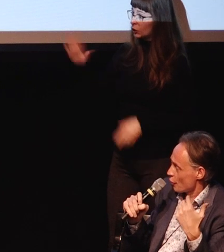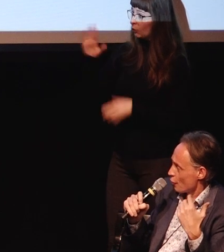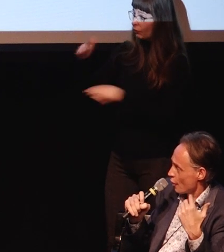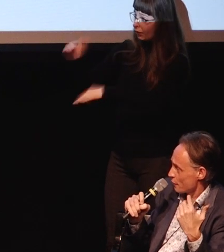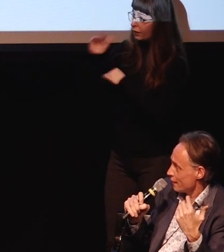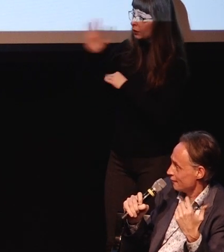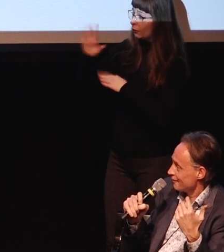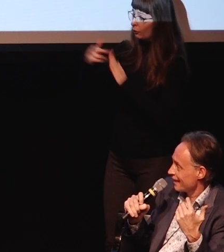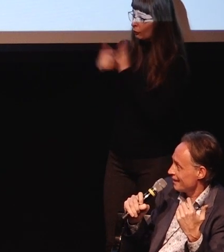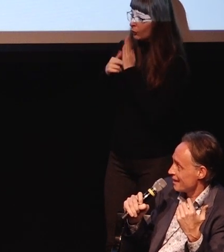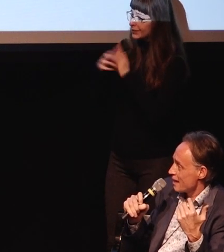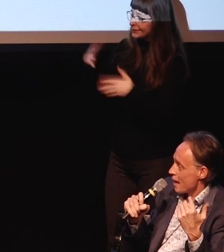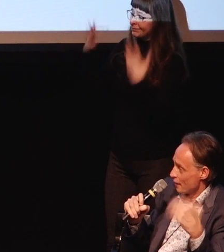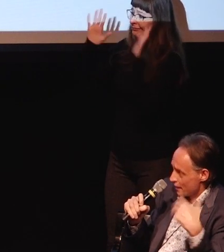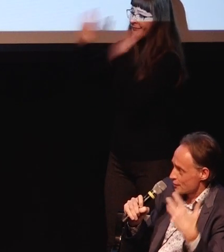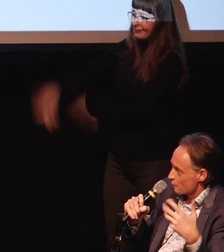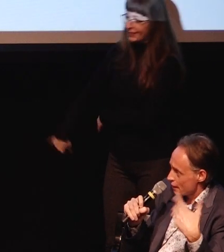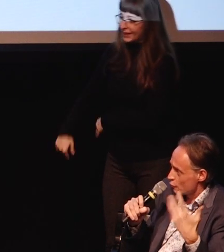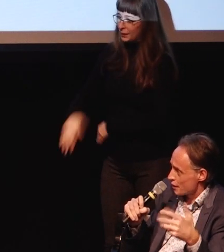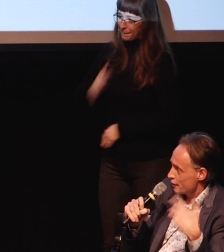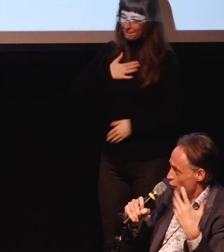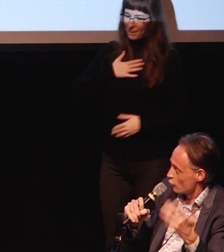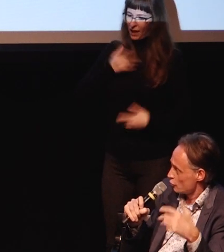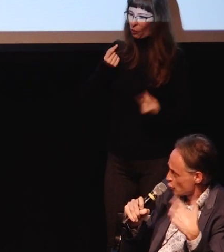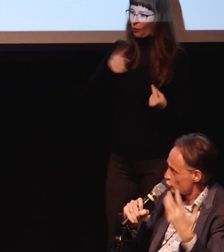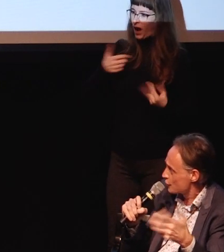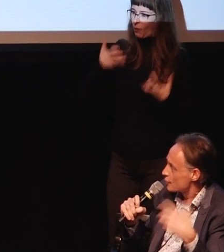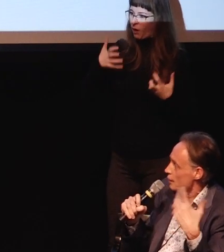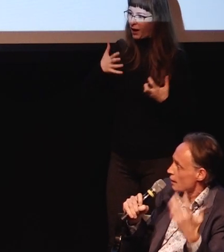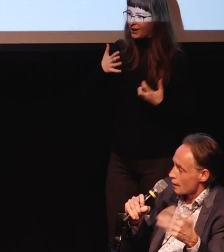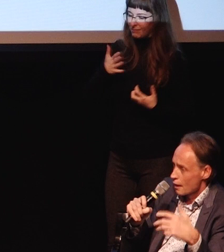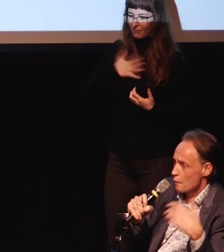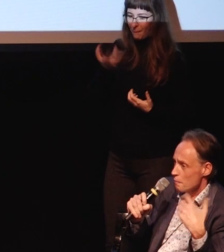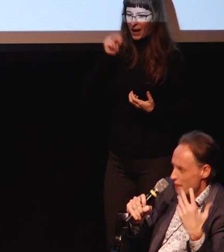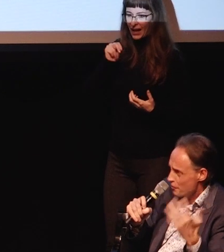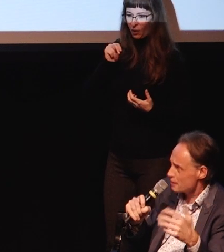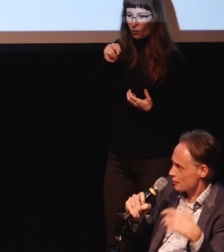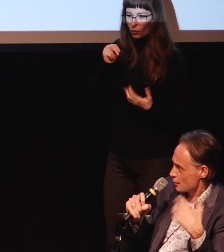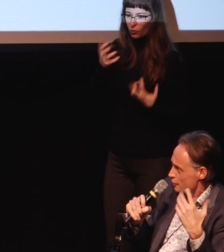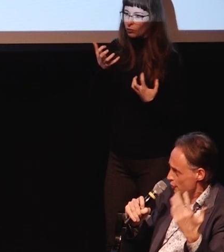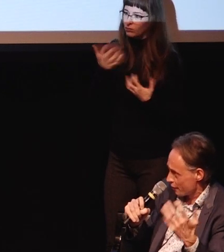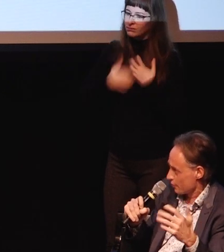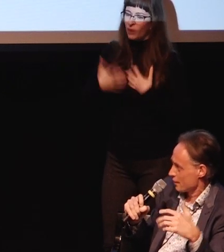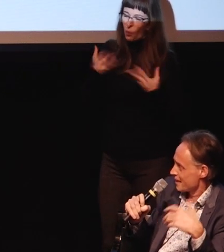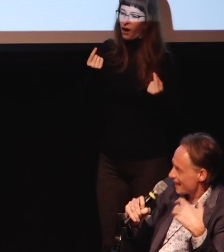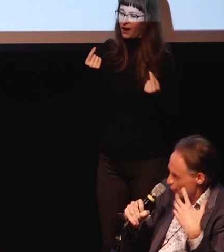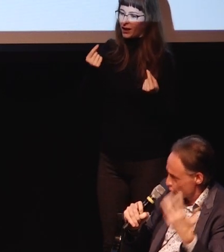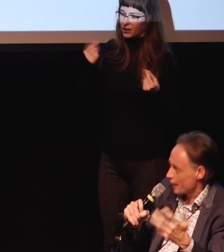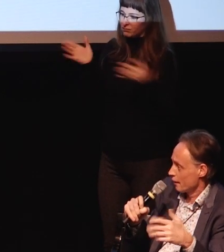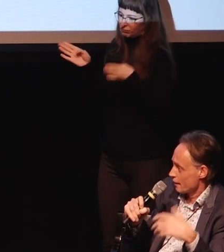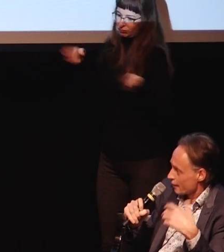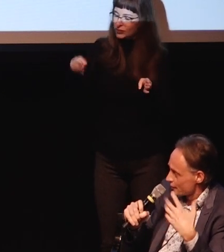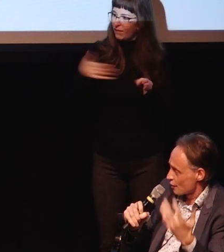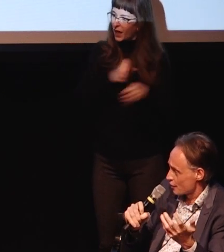listening to your own heartbeat, right, and the things that make you tick, your own juice, then things can start to shift. That